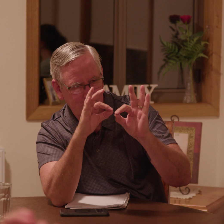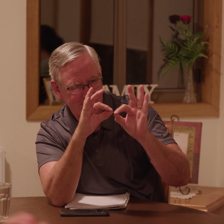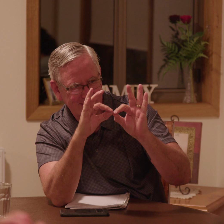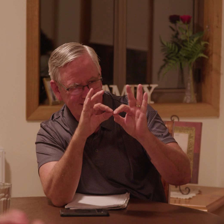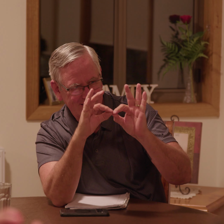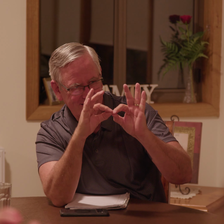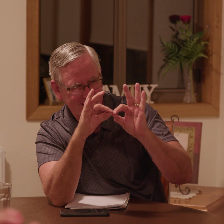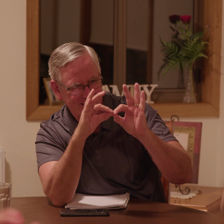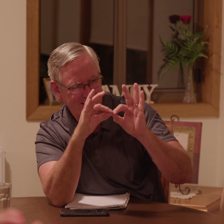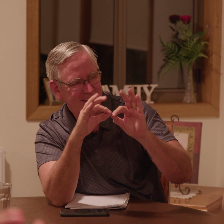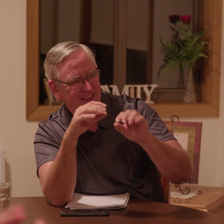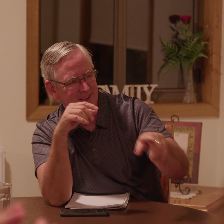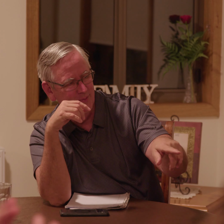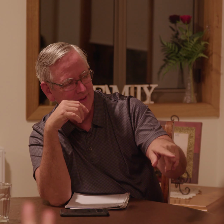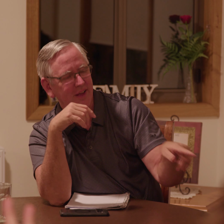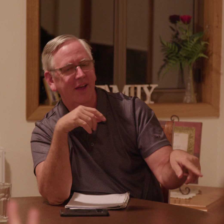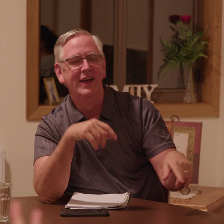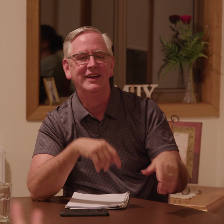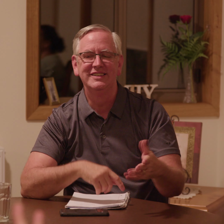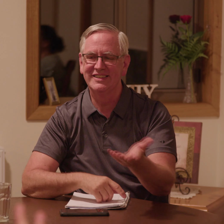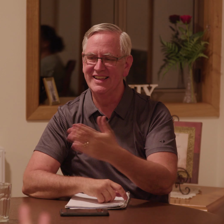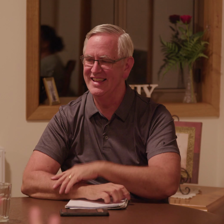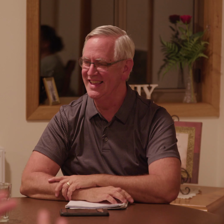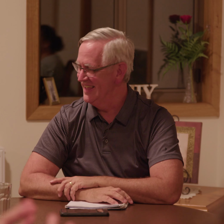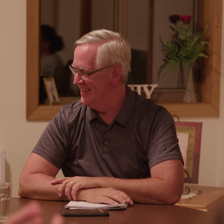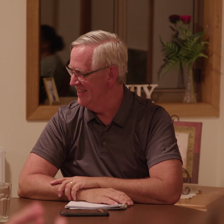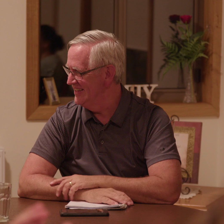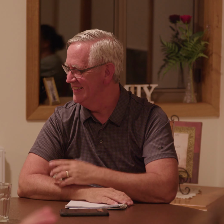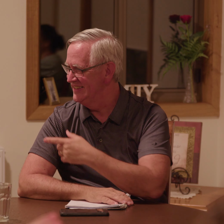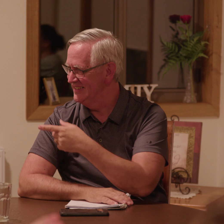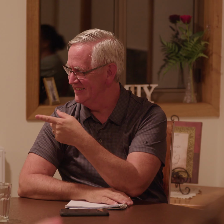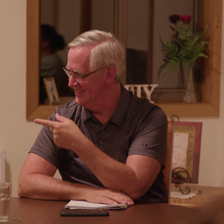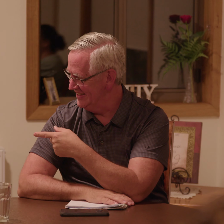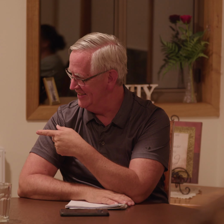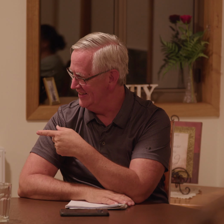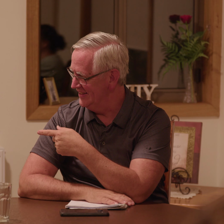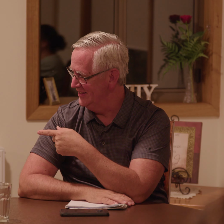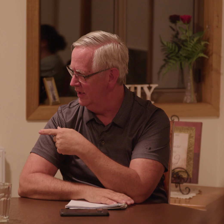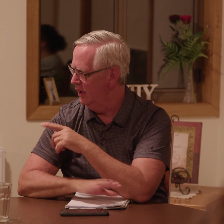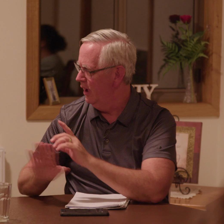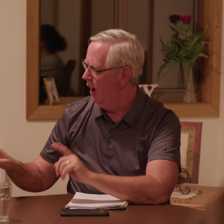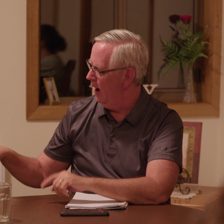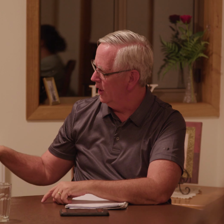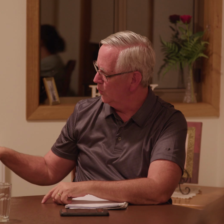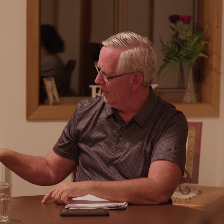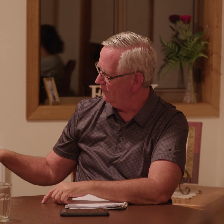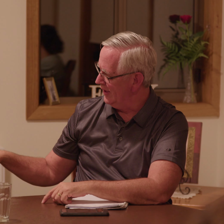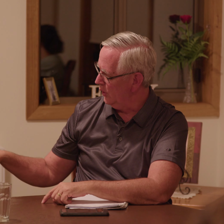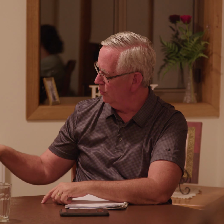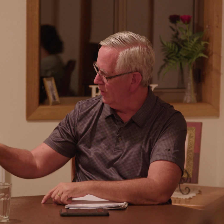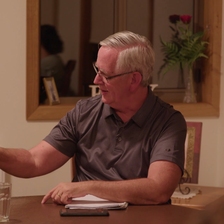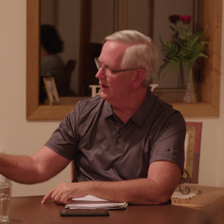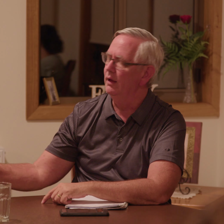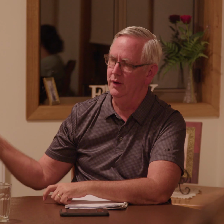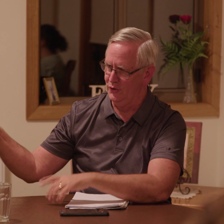No. I think it's that one. Yeah. C. C. I'm not that. Are you